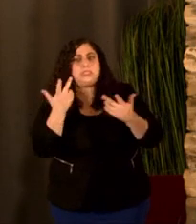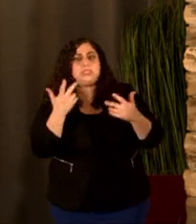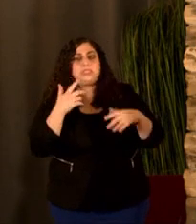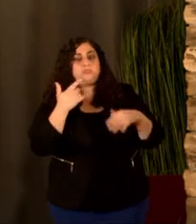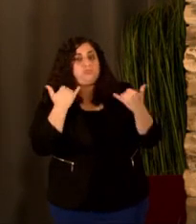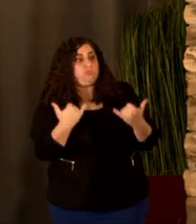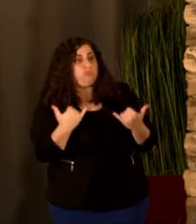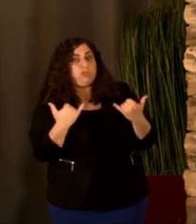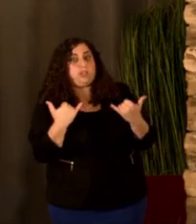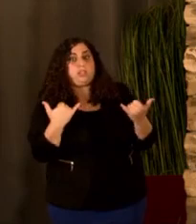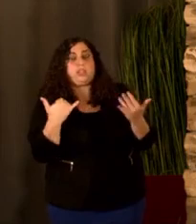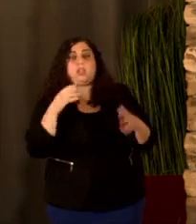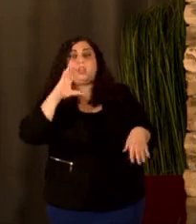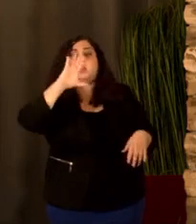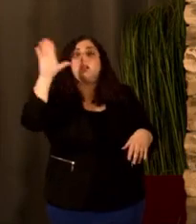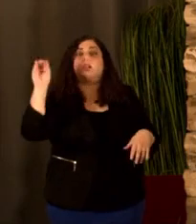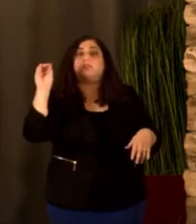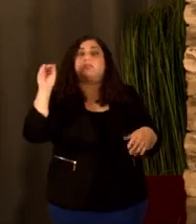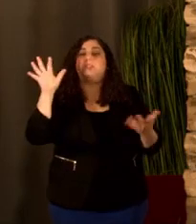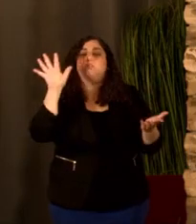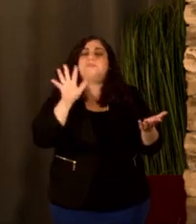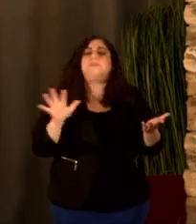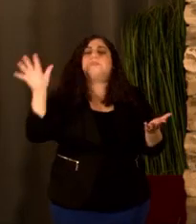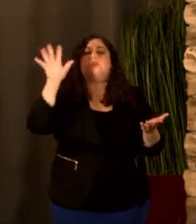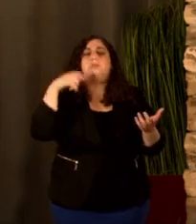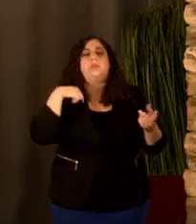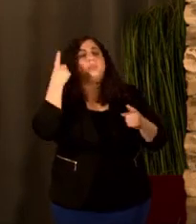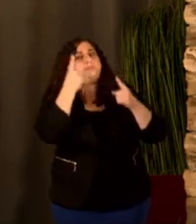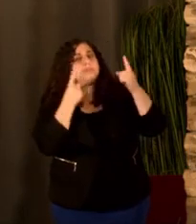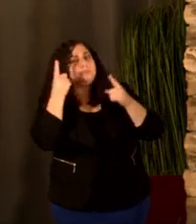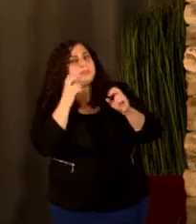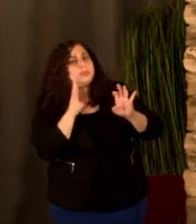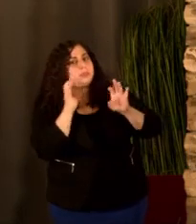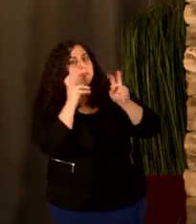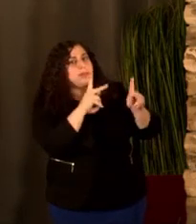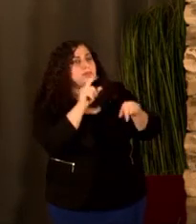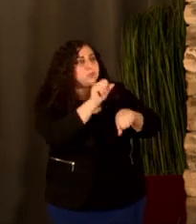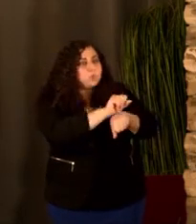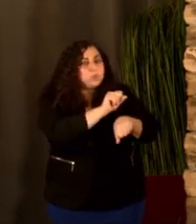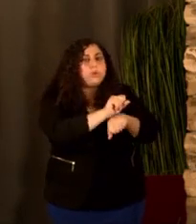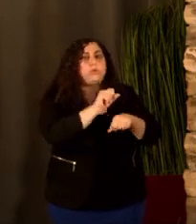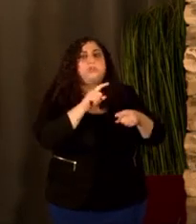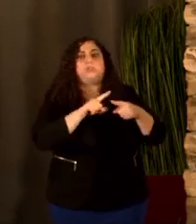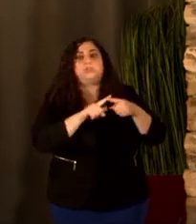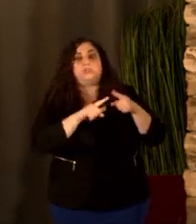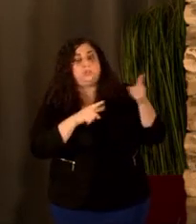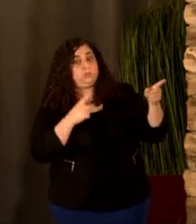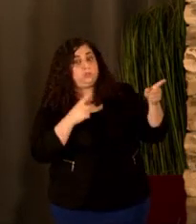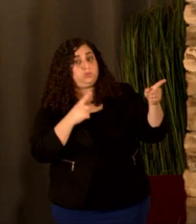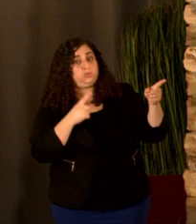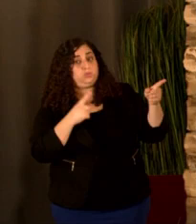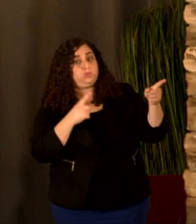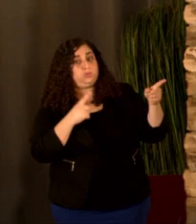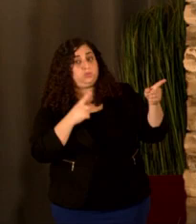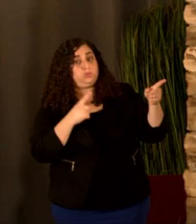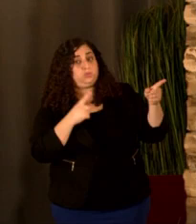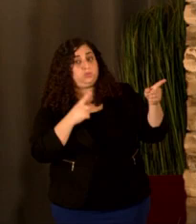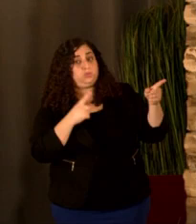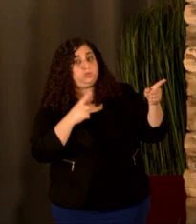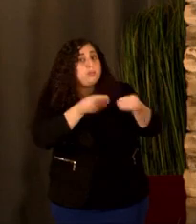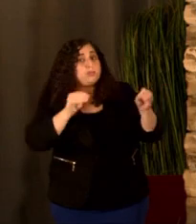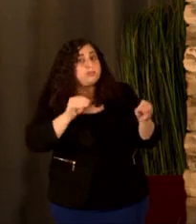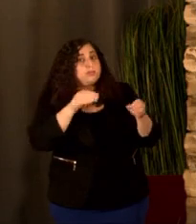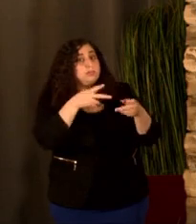space, or do we have all this office space potentially that's available to move into? Has that ever been considered? Any incentives that might